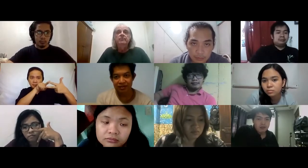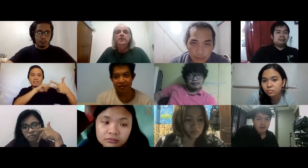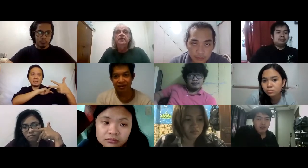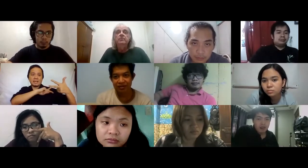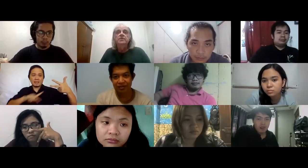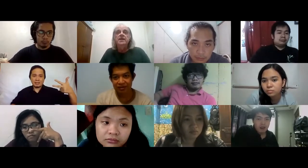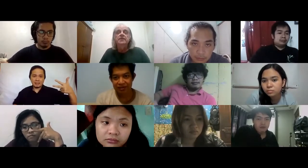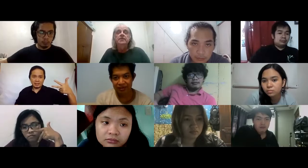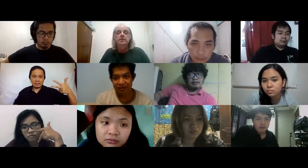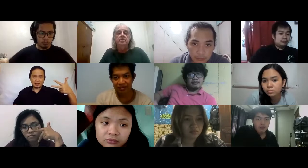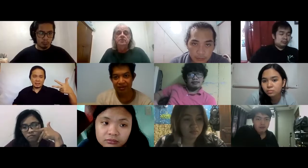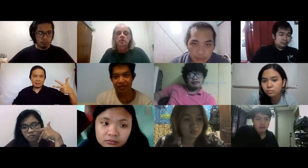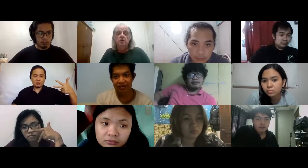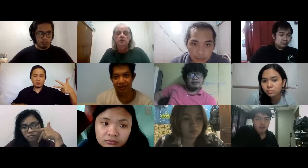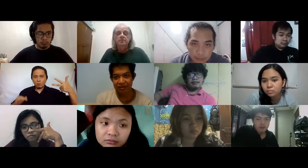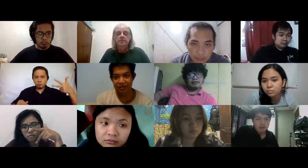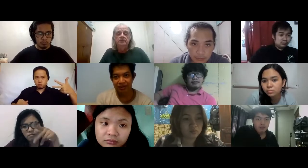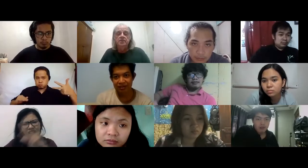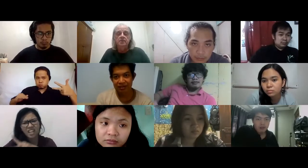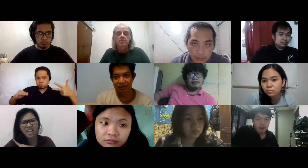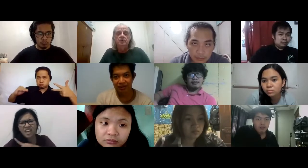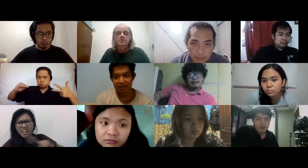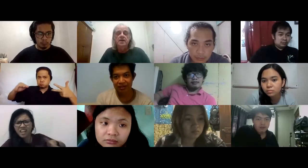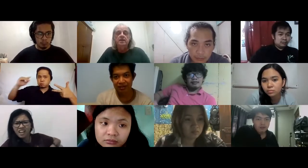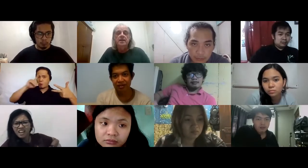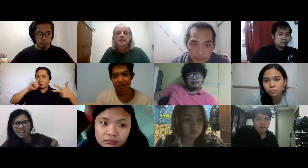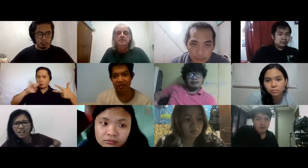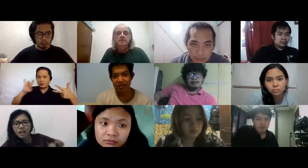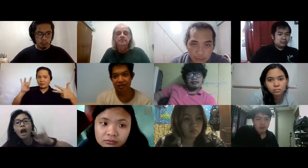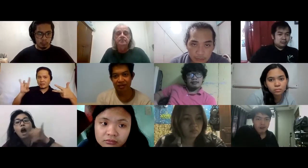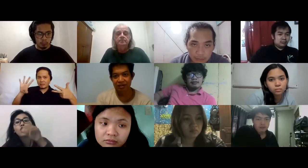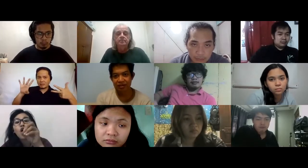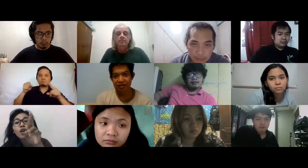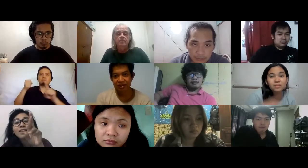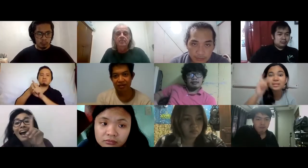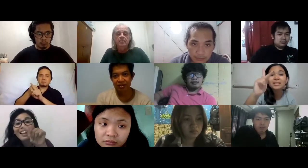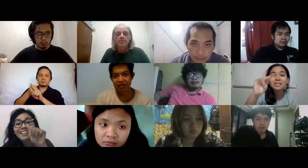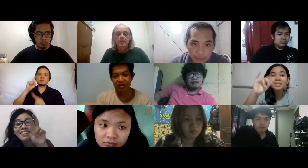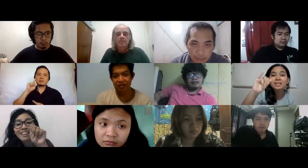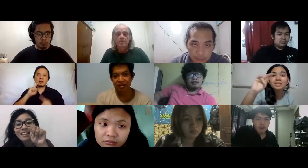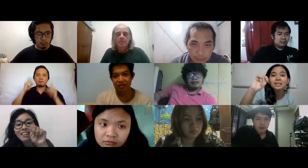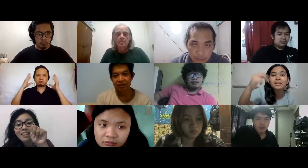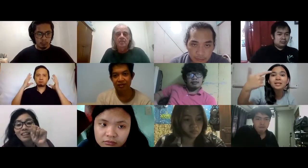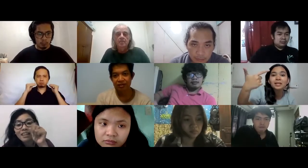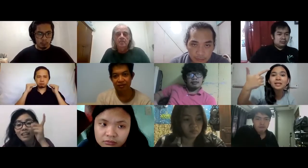became deaf when he was 18 years old. He was in a motorcycle accident.